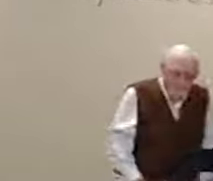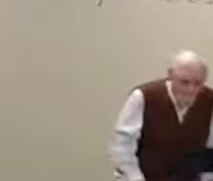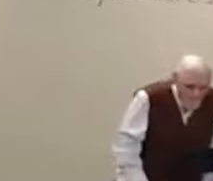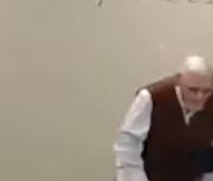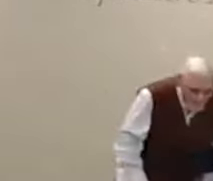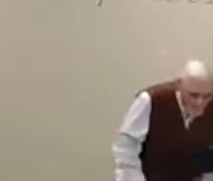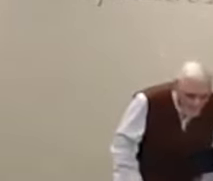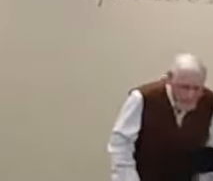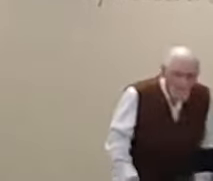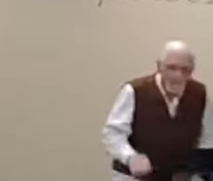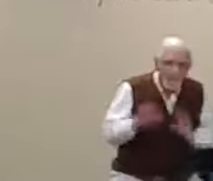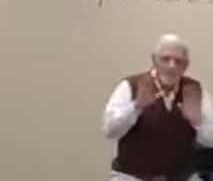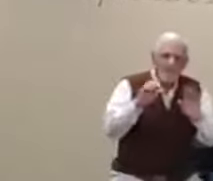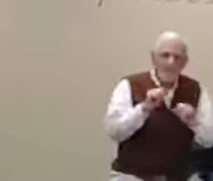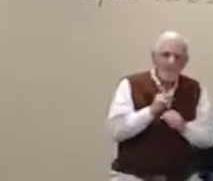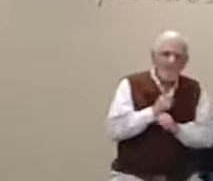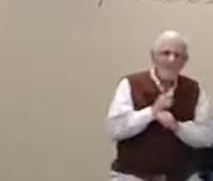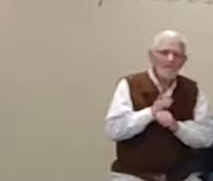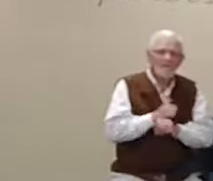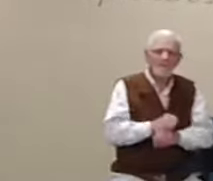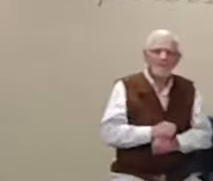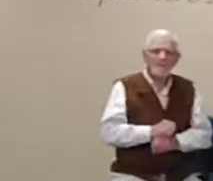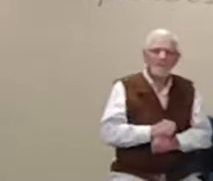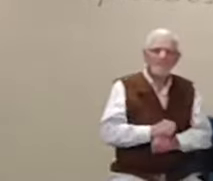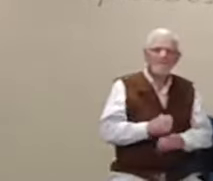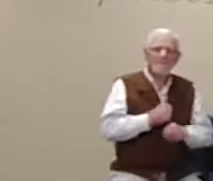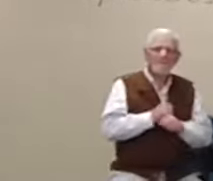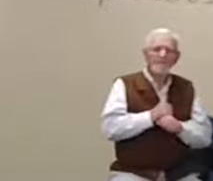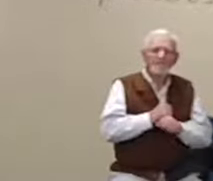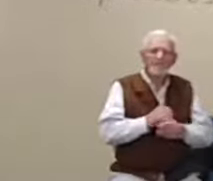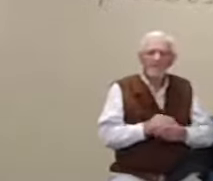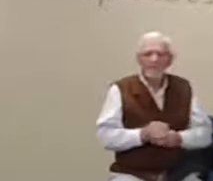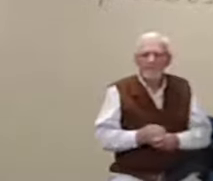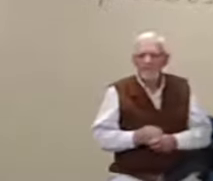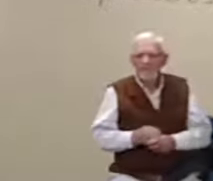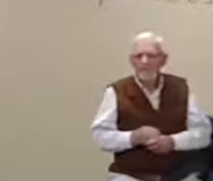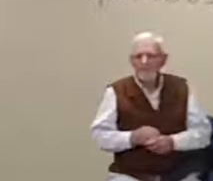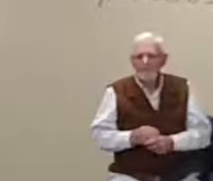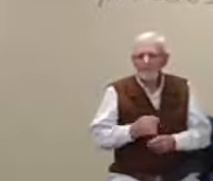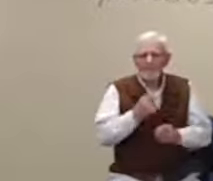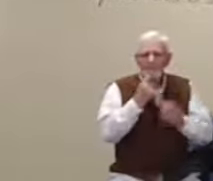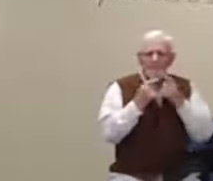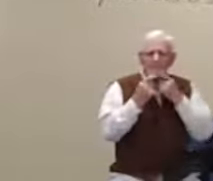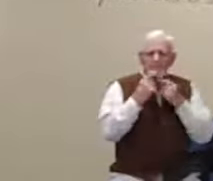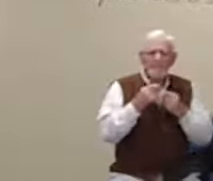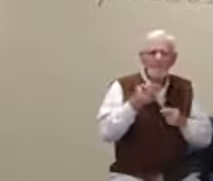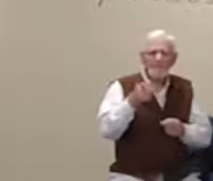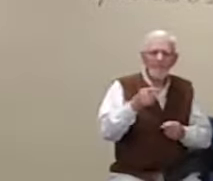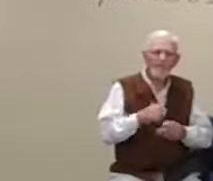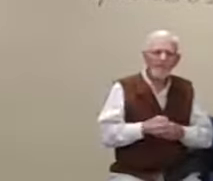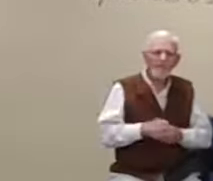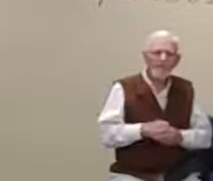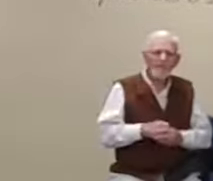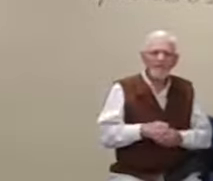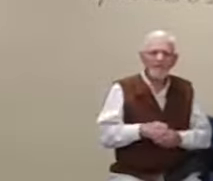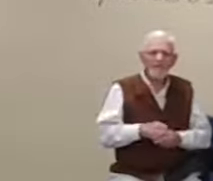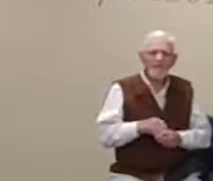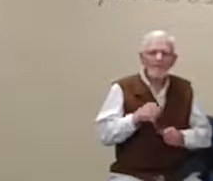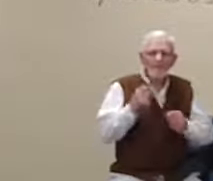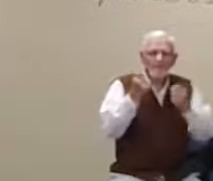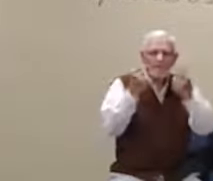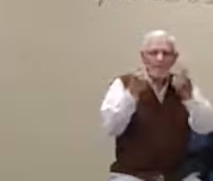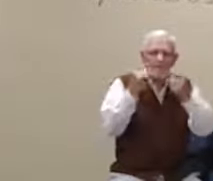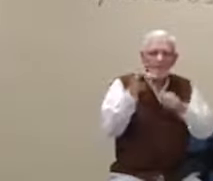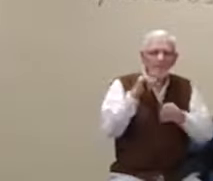and affection and everything. And they look up and they're like, yeah. And then whenever you are disappointed and you frown at them and they're just so, you know, it's just, I